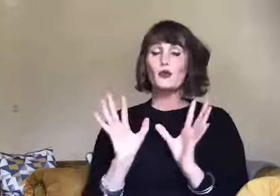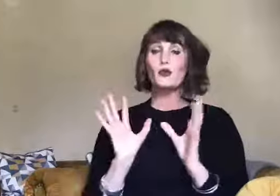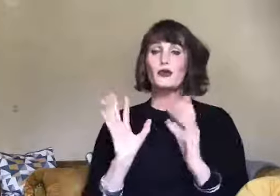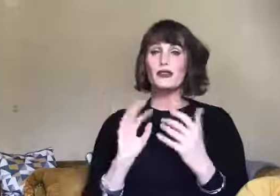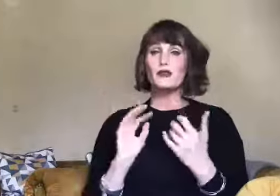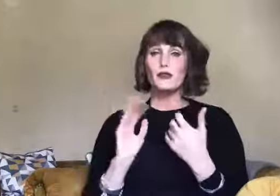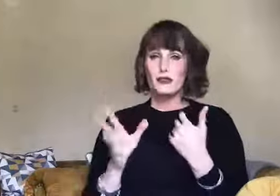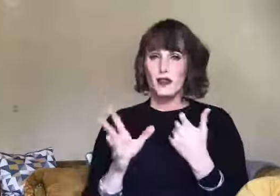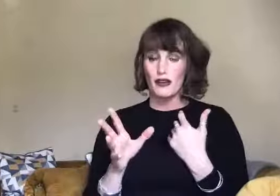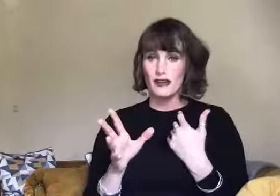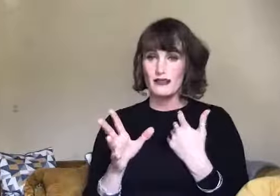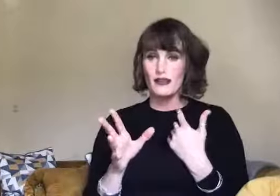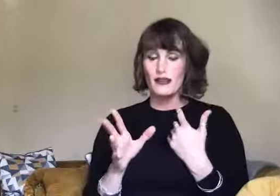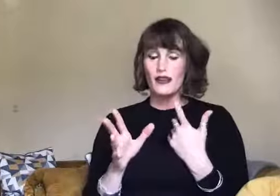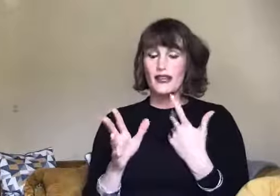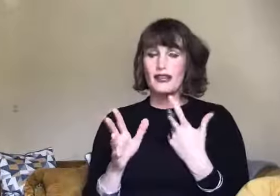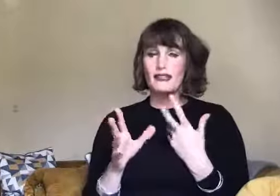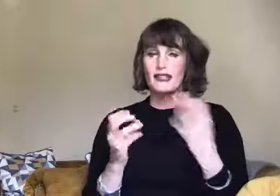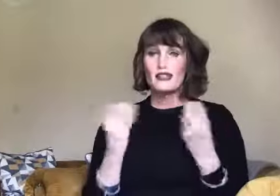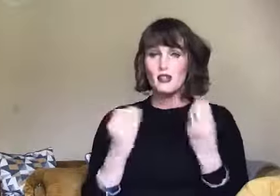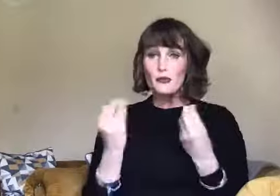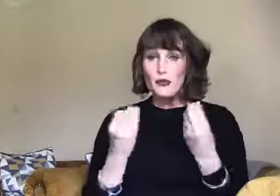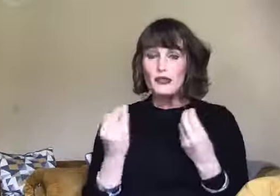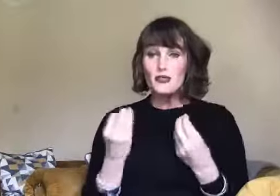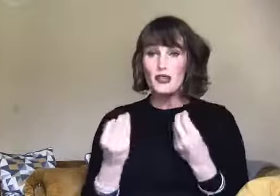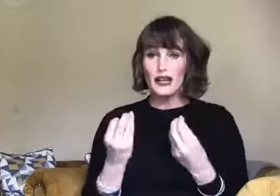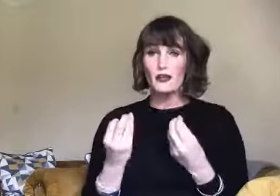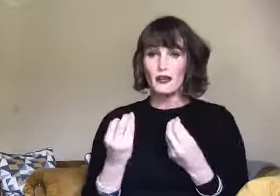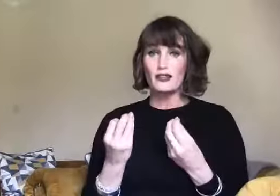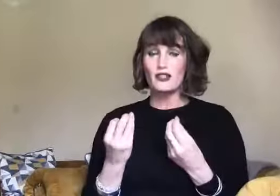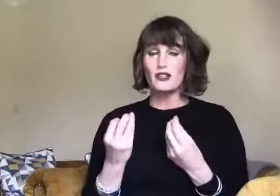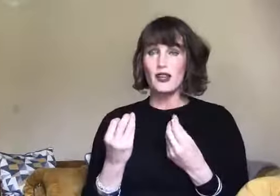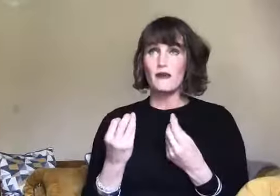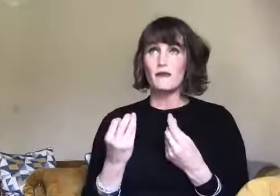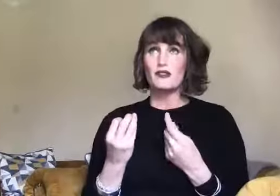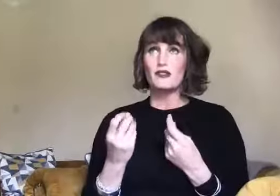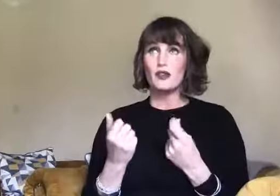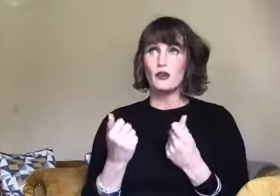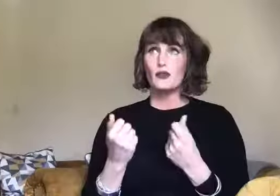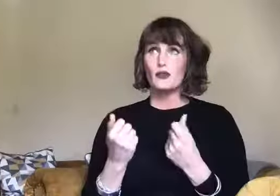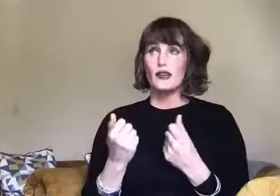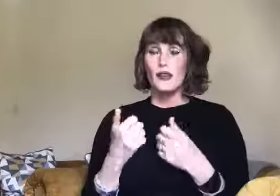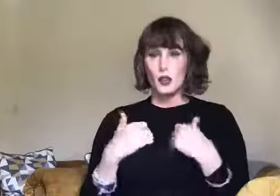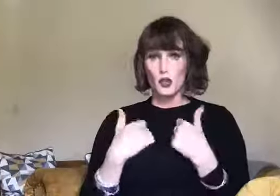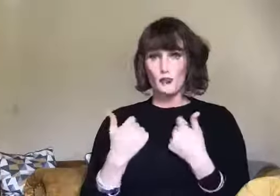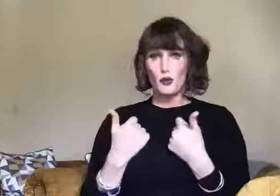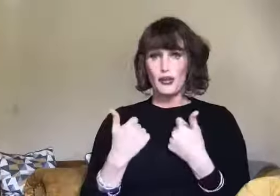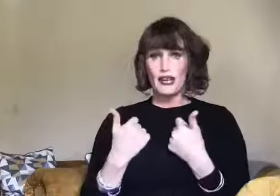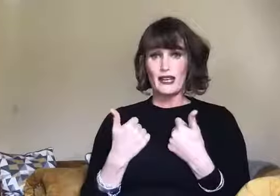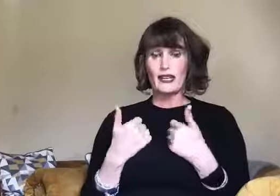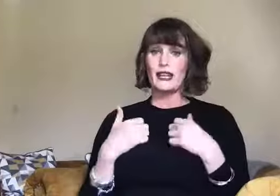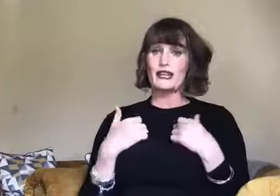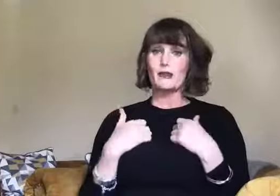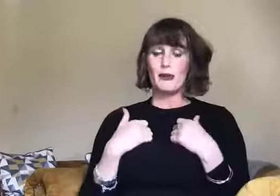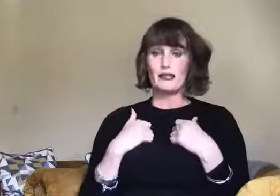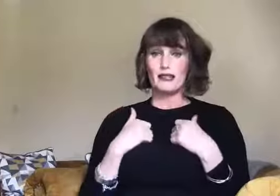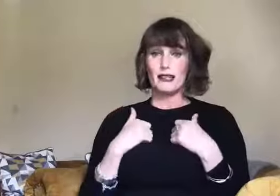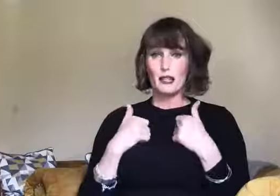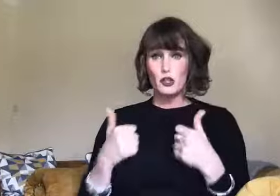visual with sign is such a beautiful language. So good morning is basically